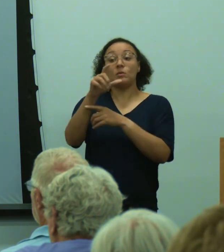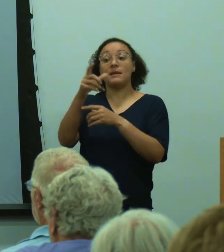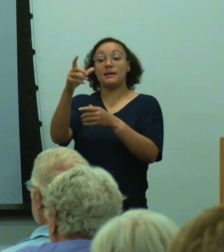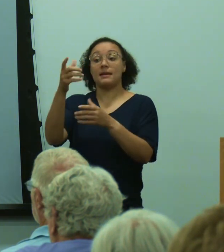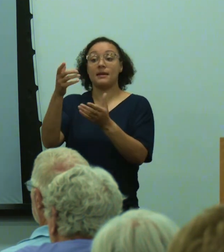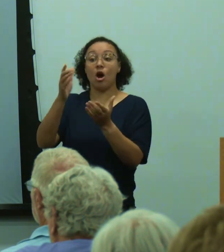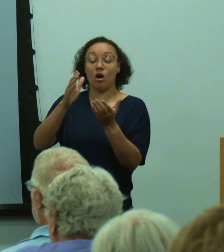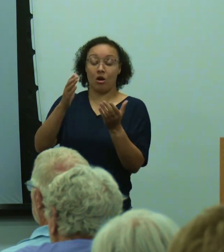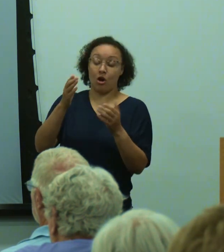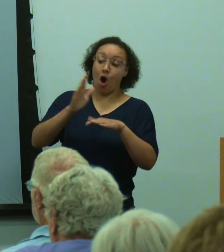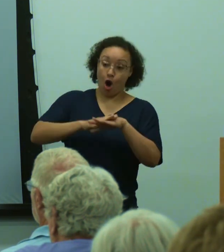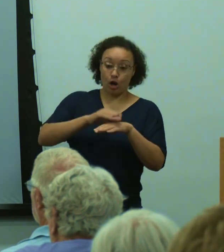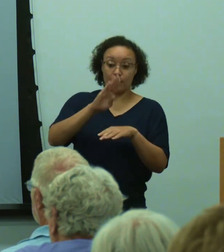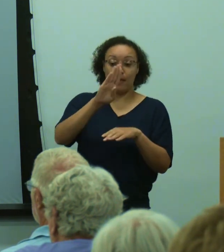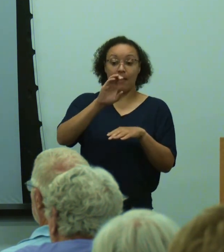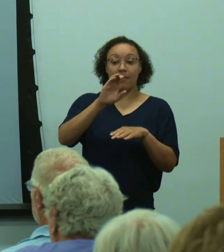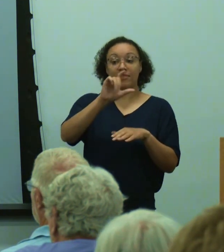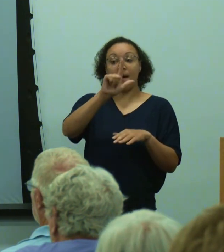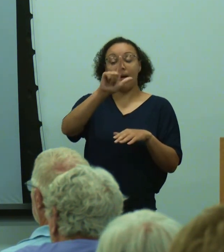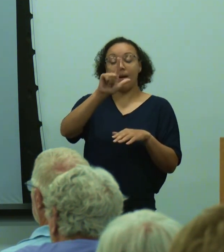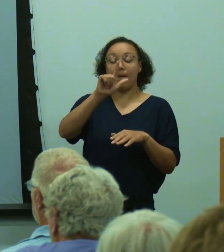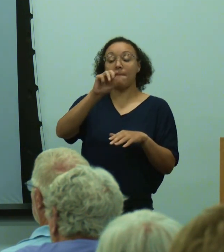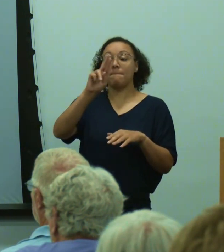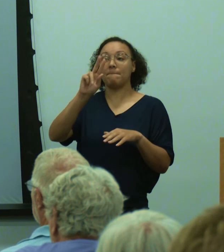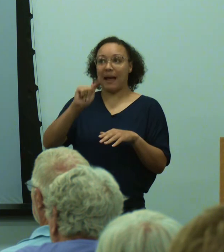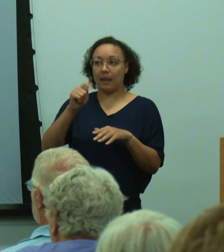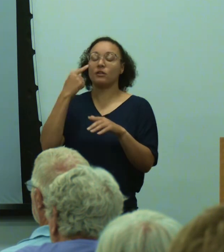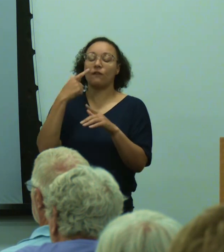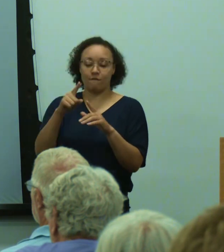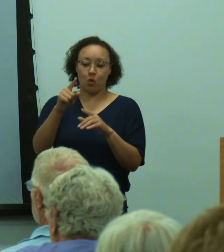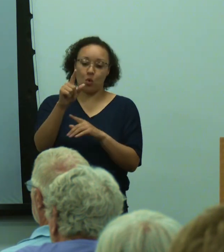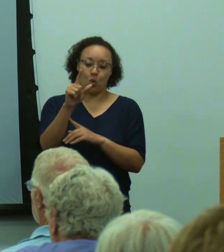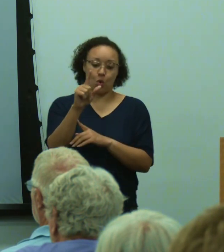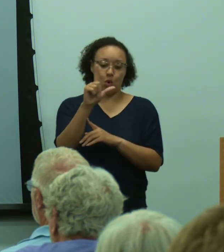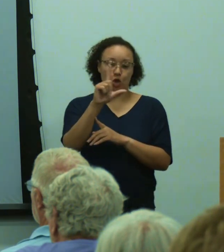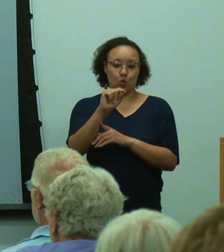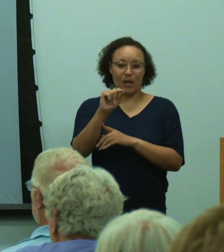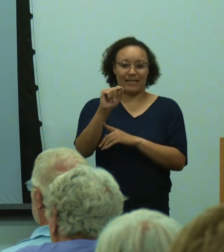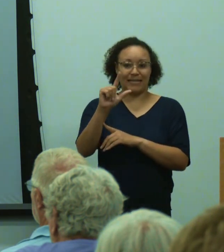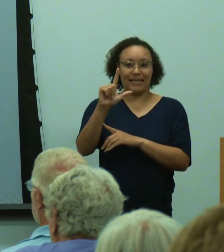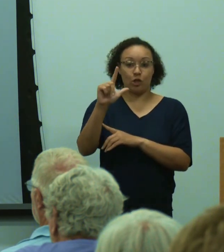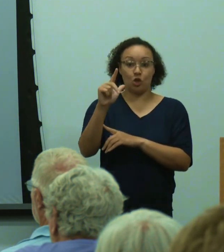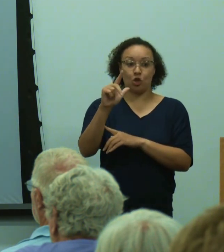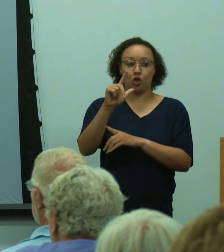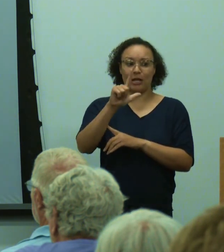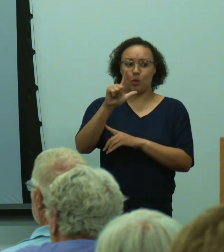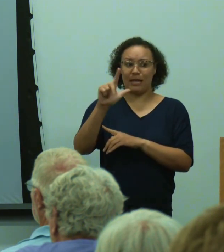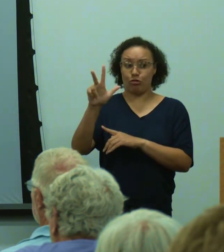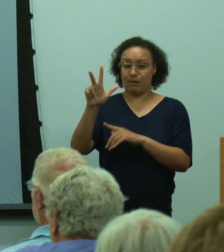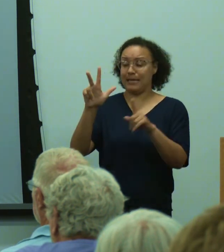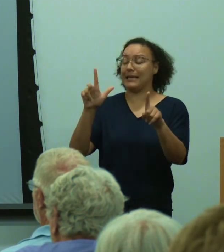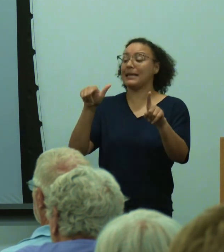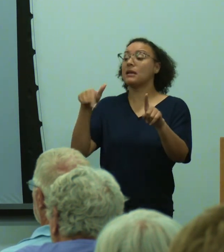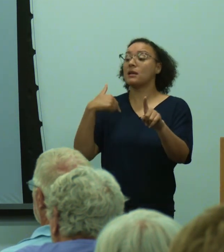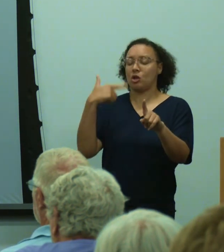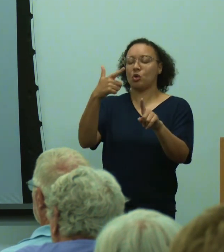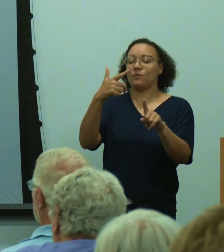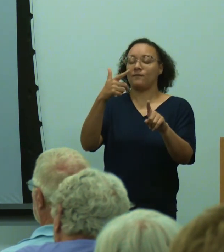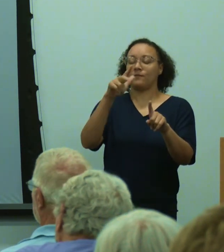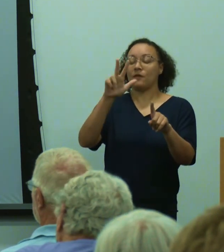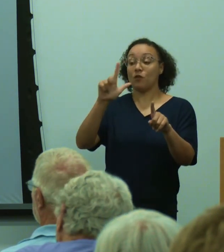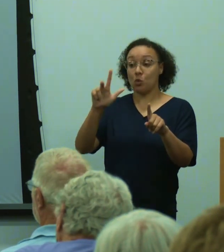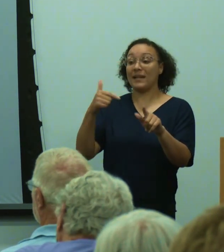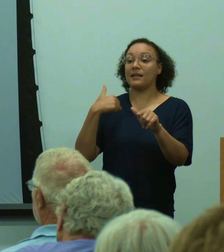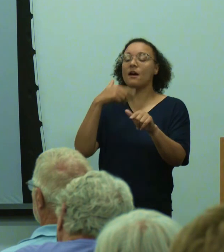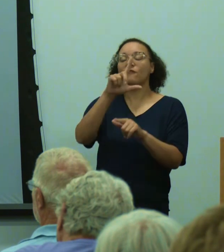ballots, we would need signatures around the 4th of July. Meaning, we really need that summer